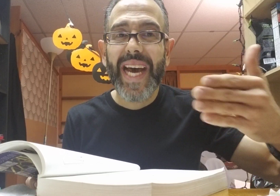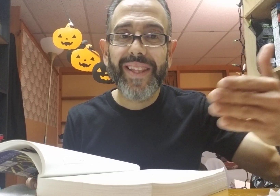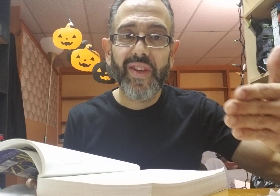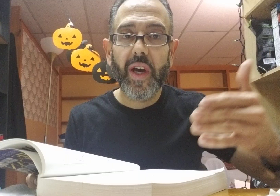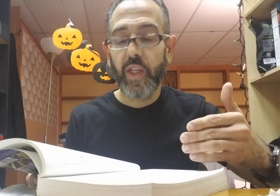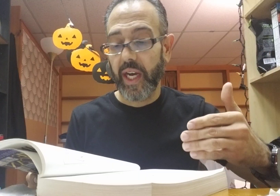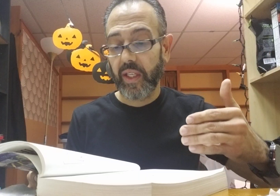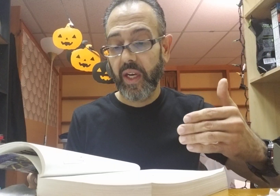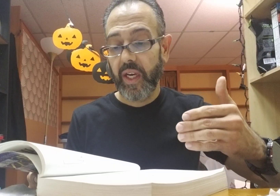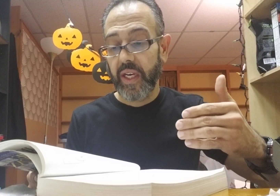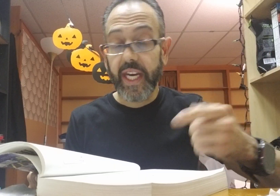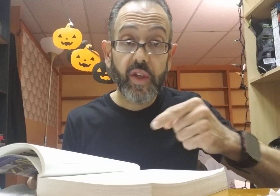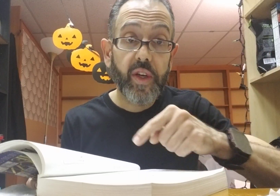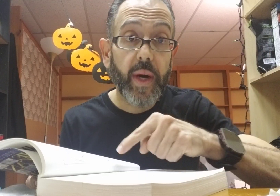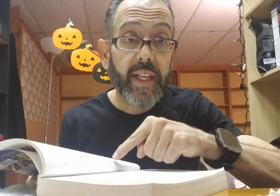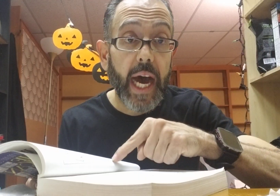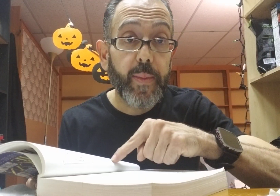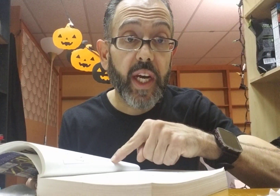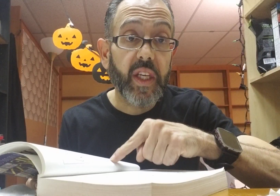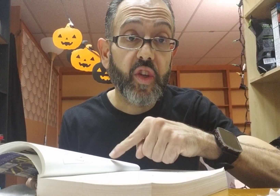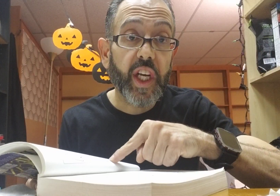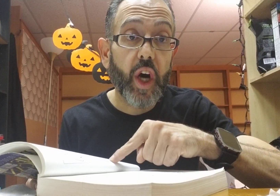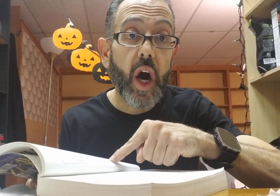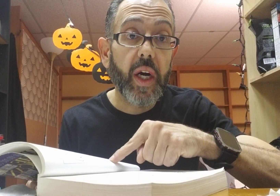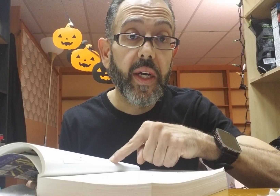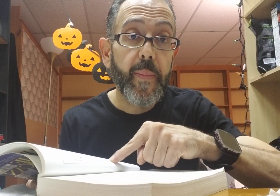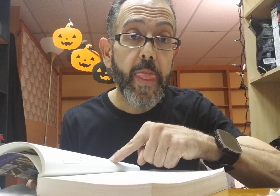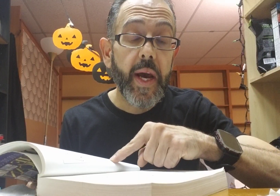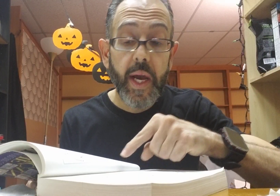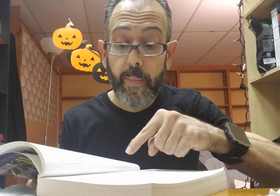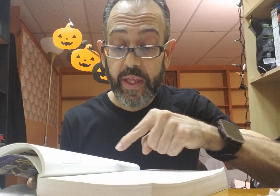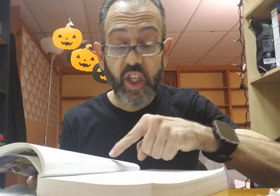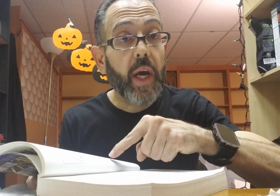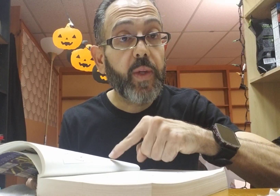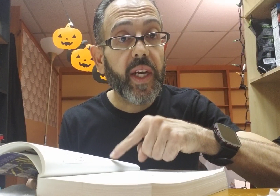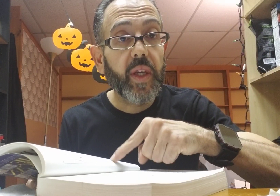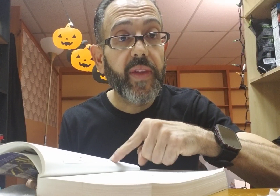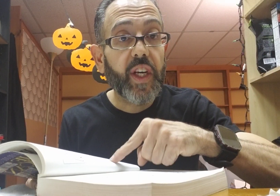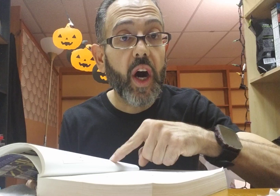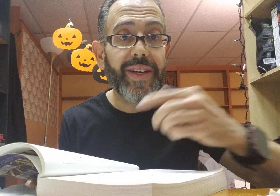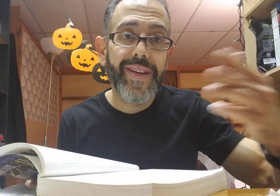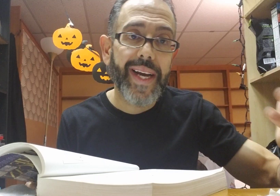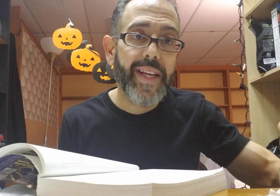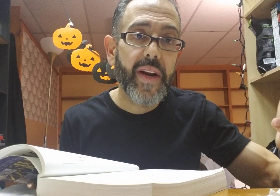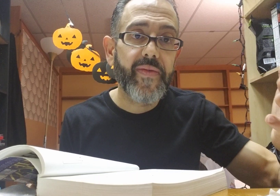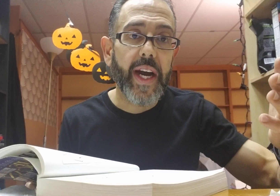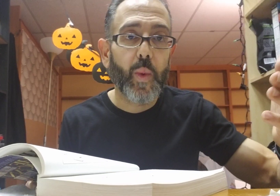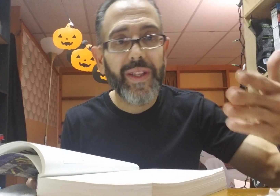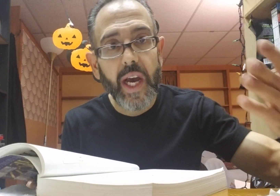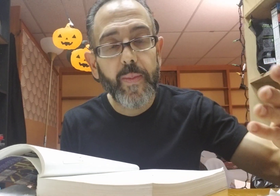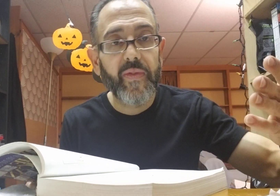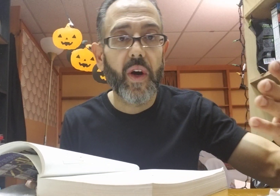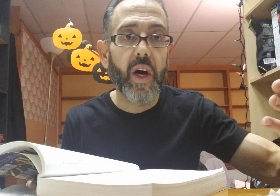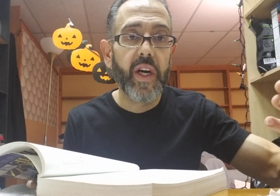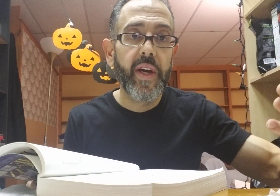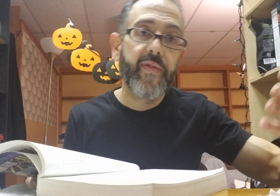the subject. Yes, the direct object is the car, but the subject of the car isn't identified. What type of car?